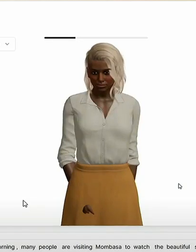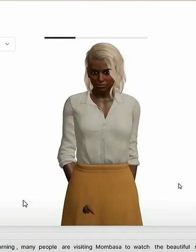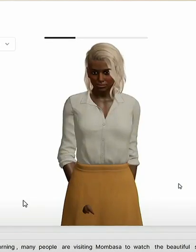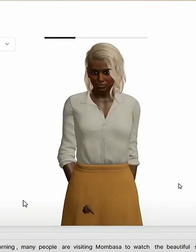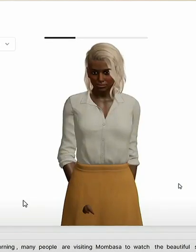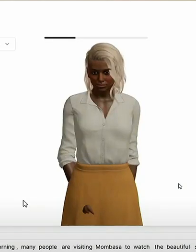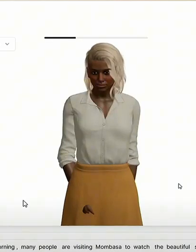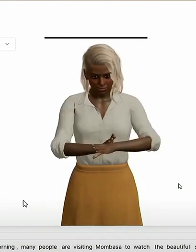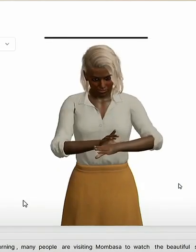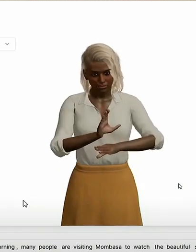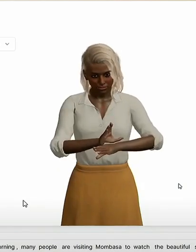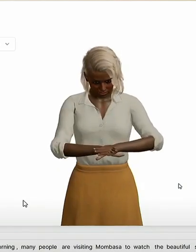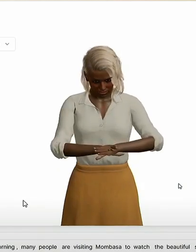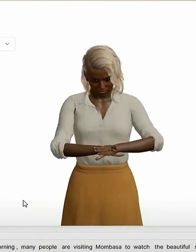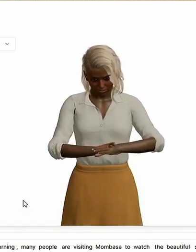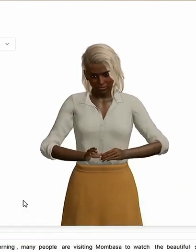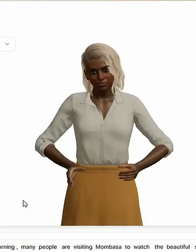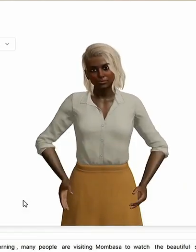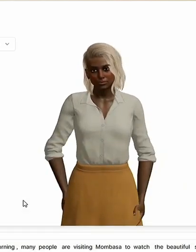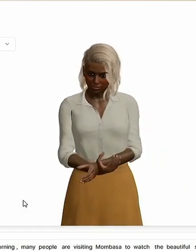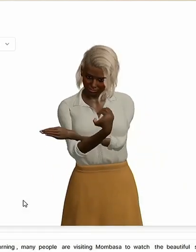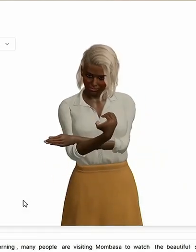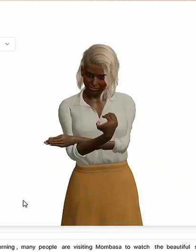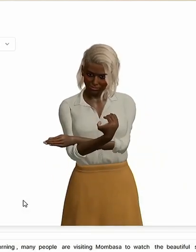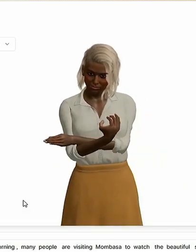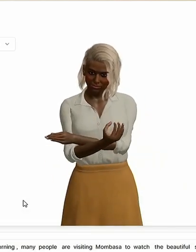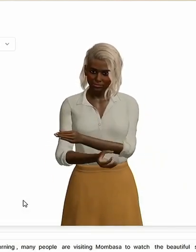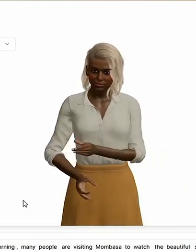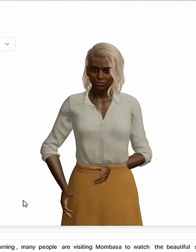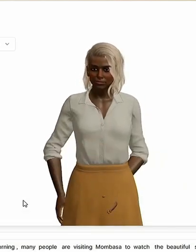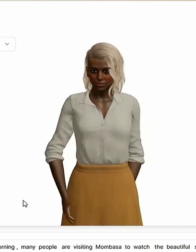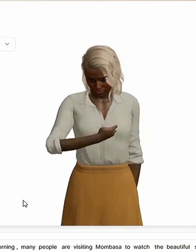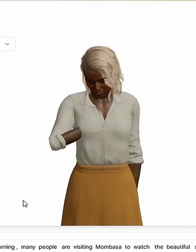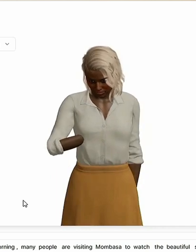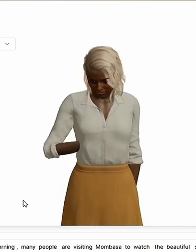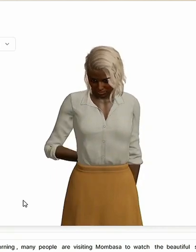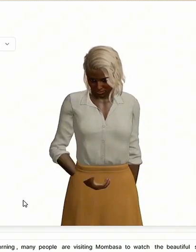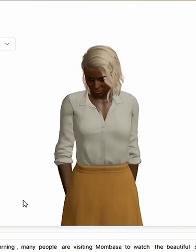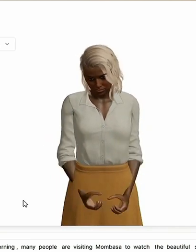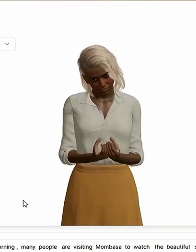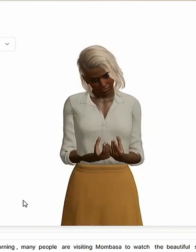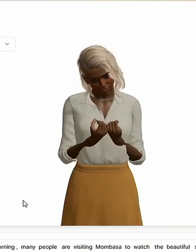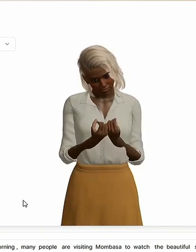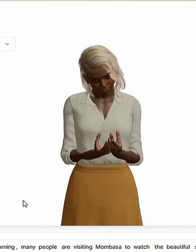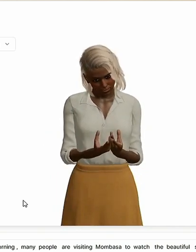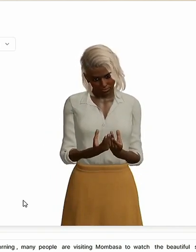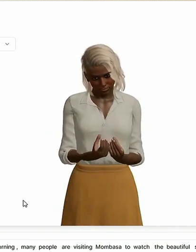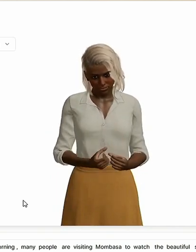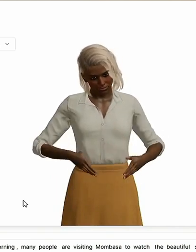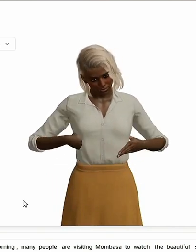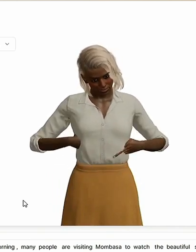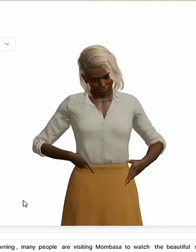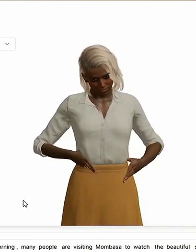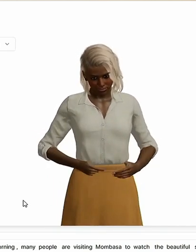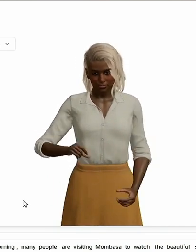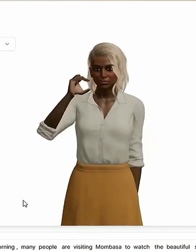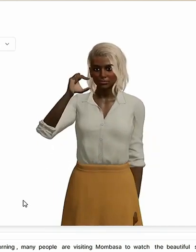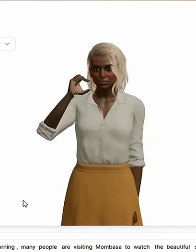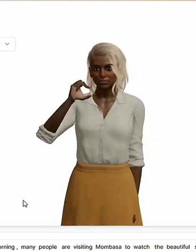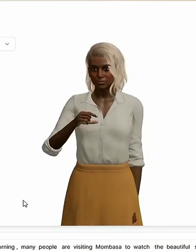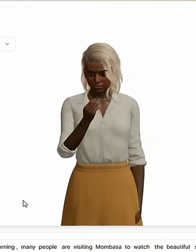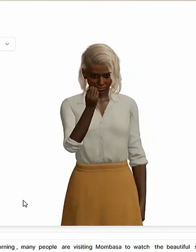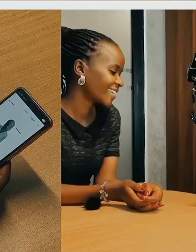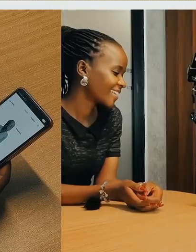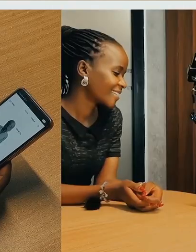what it is that you have typed into the application. An example is the demo video that is playing right now. Good morning, many people are visiting